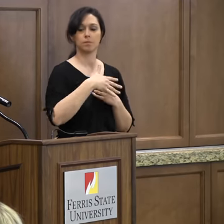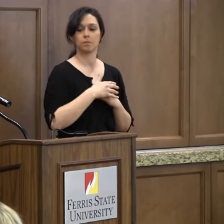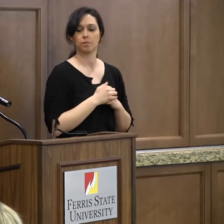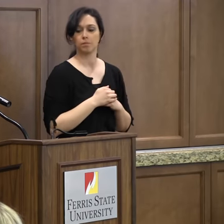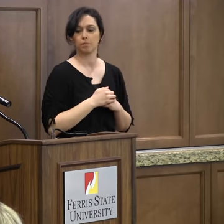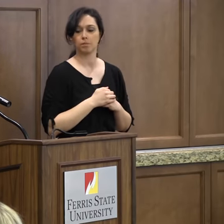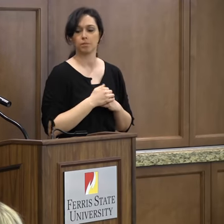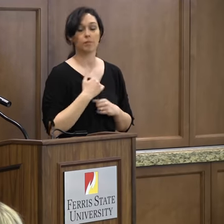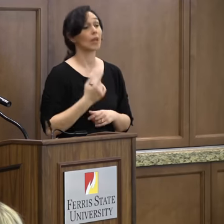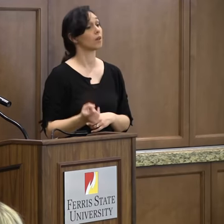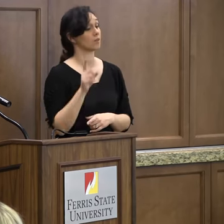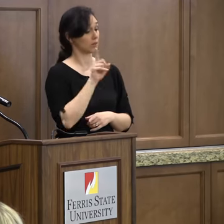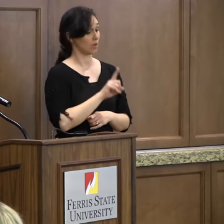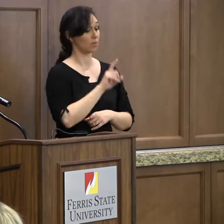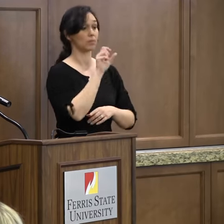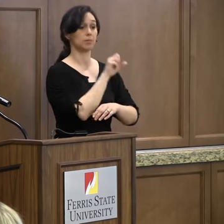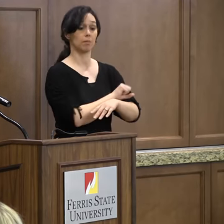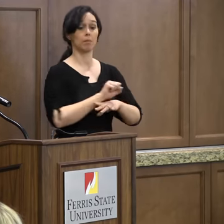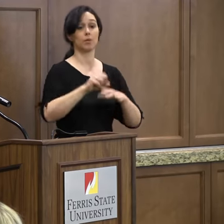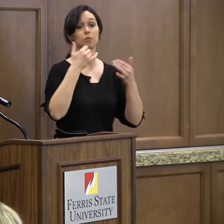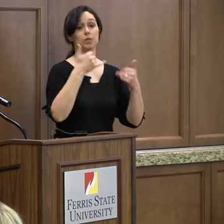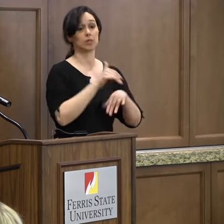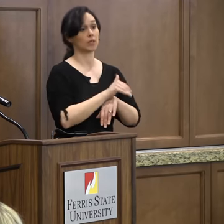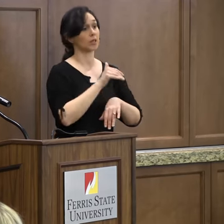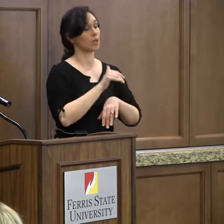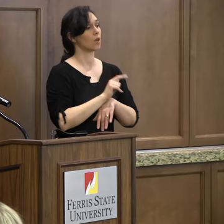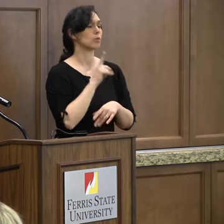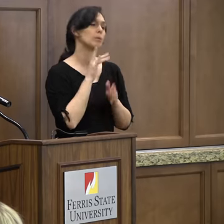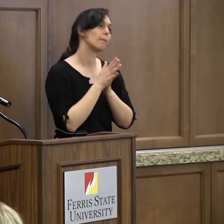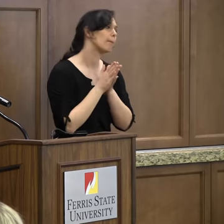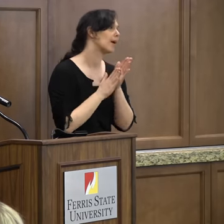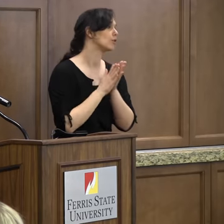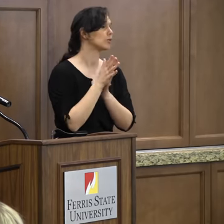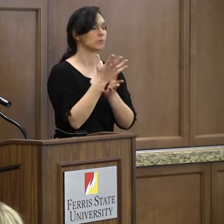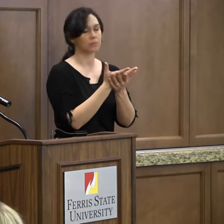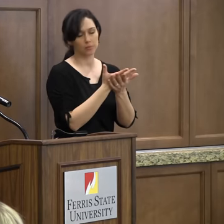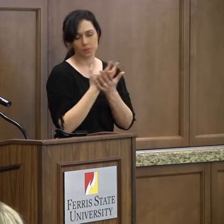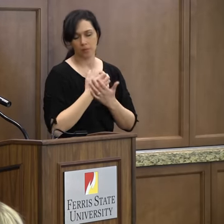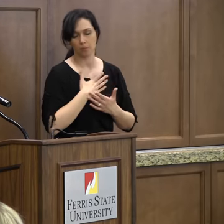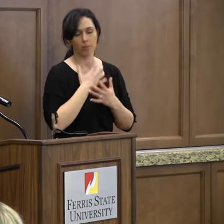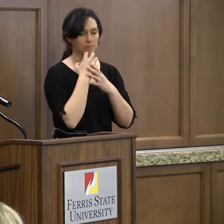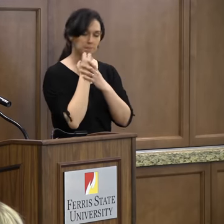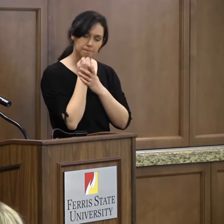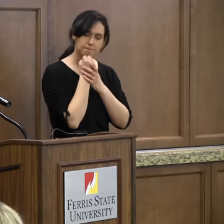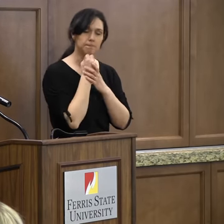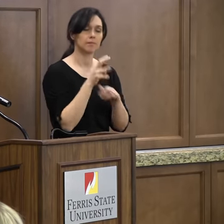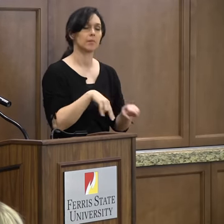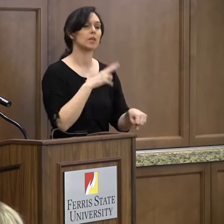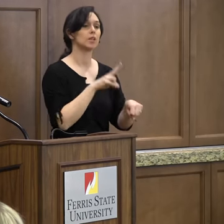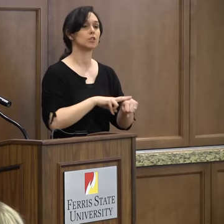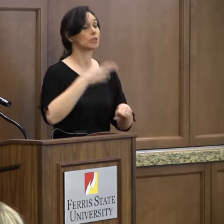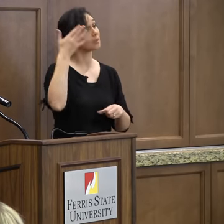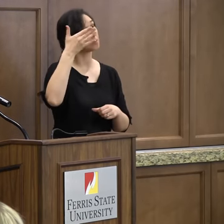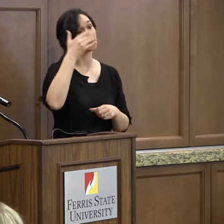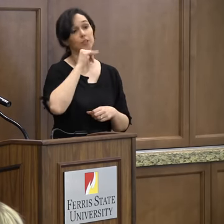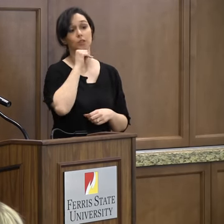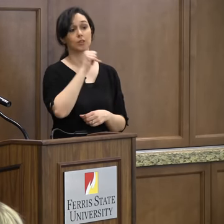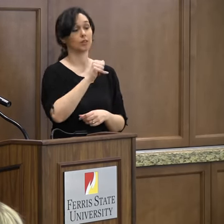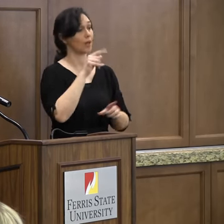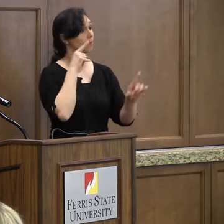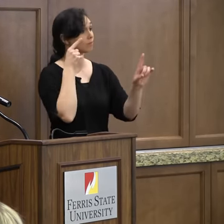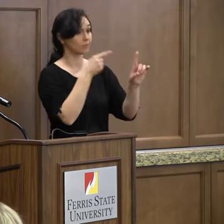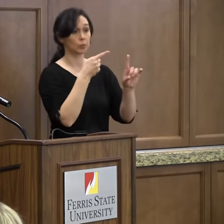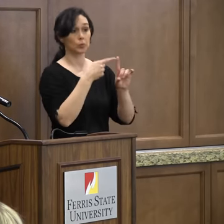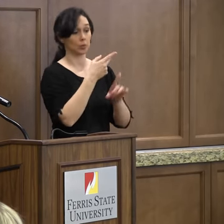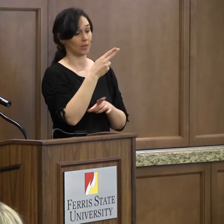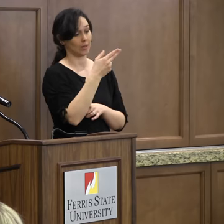I come to this platform tonight to make a passionate plea to my beloved nation. This speech is not addressed to Hanoi